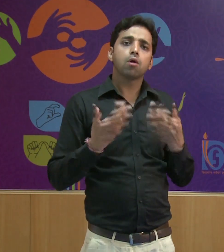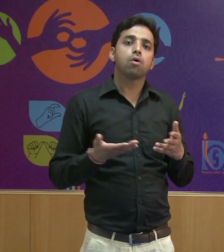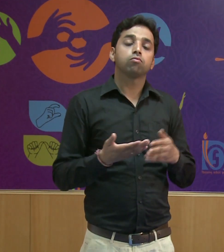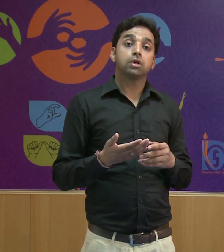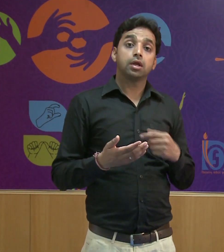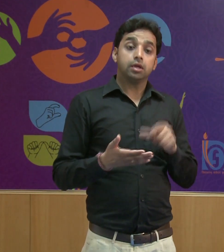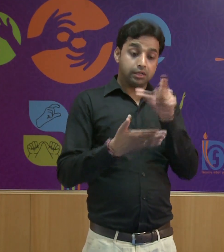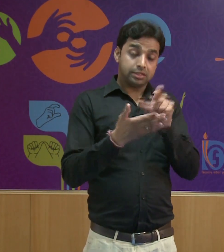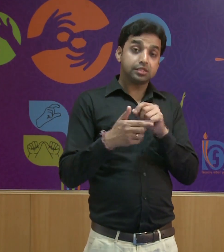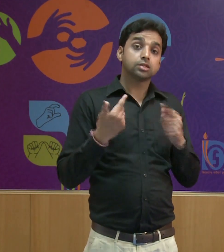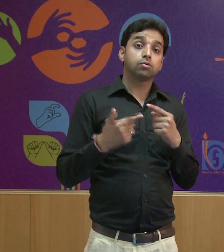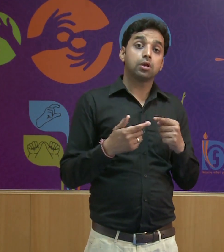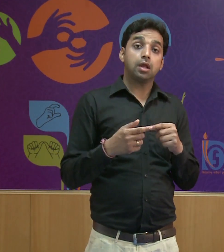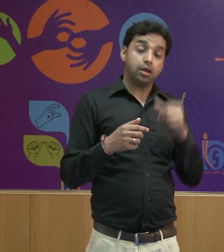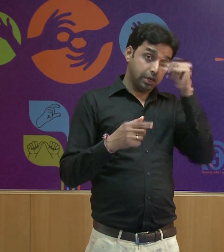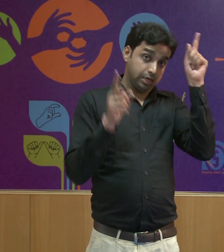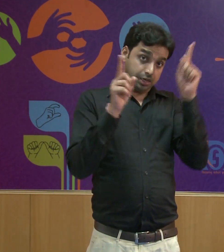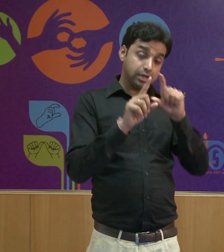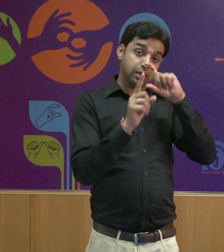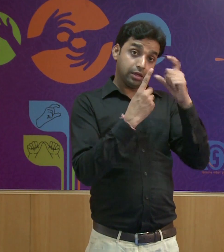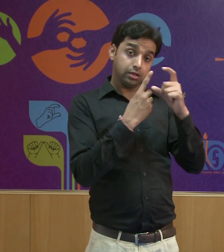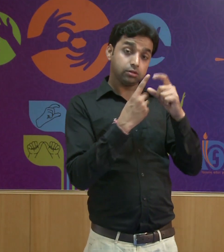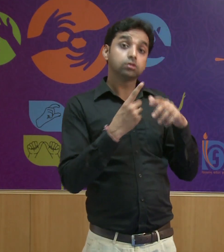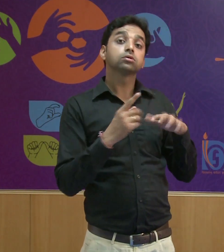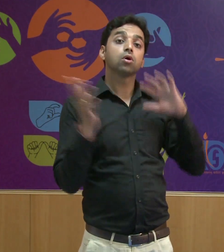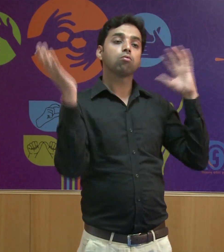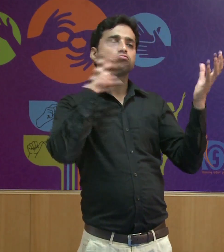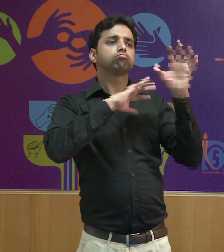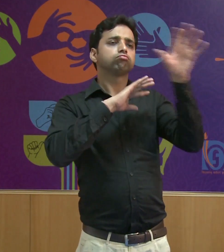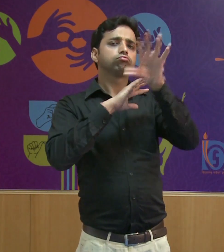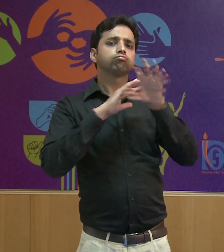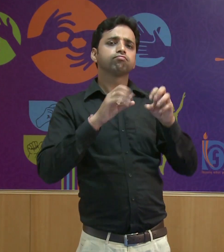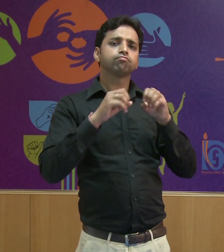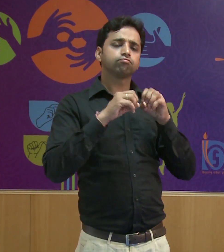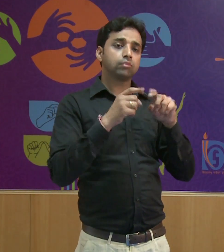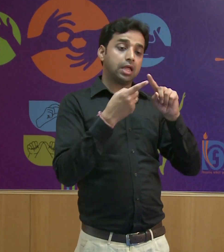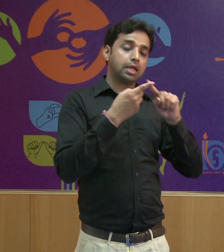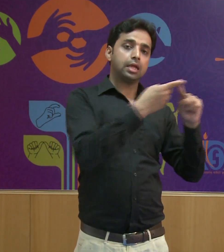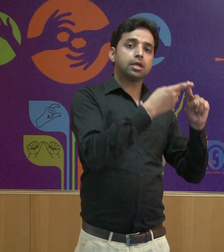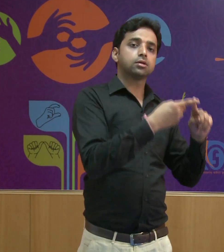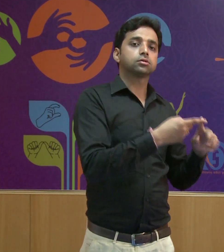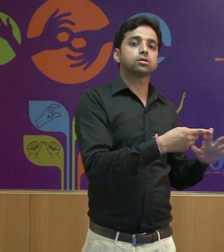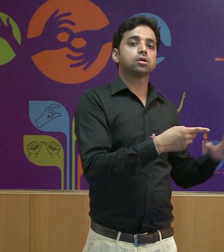of Indian culture in the countries of East and Southeast Asia.